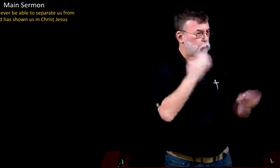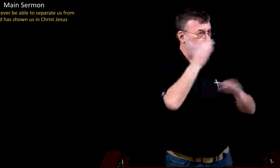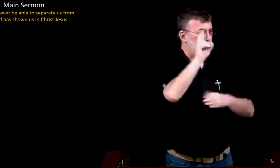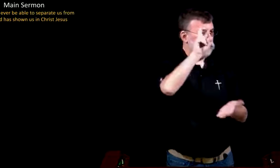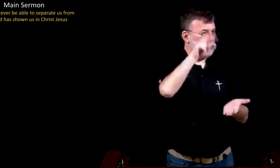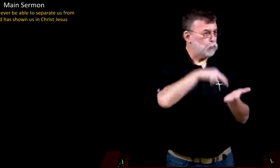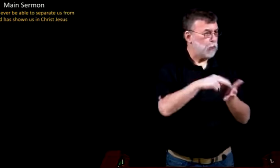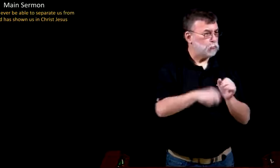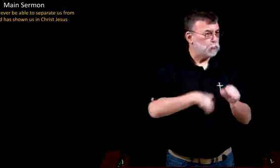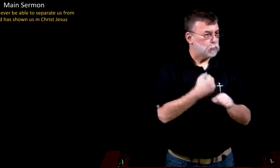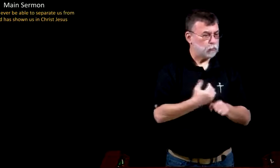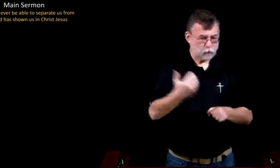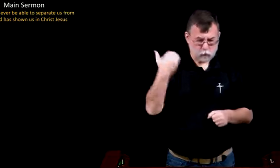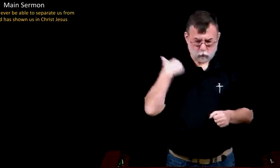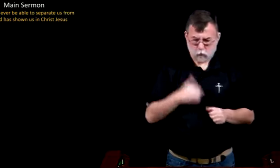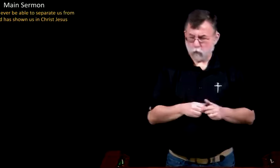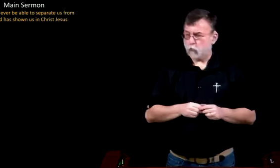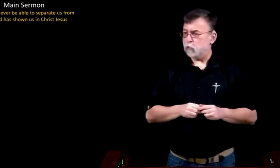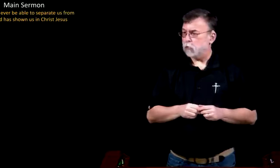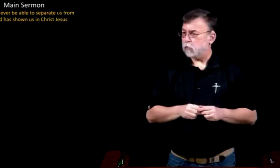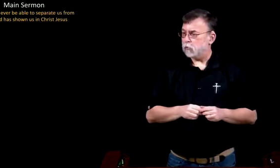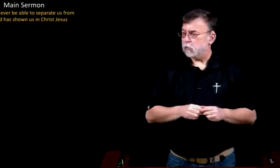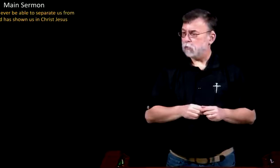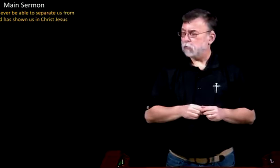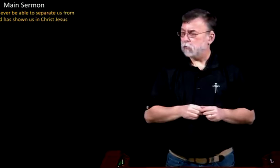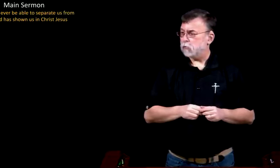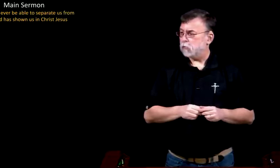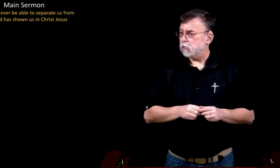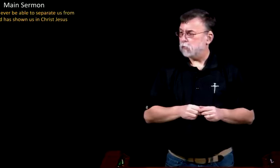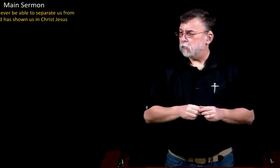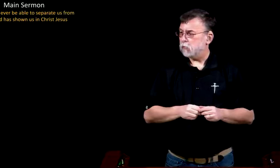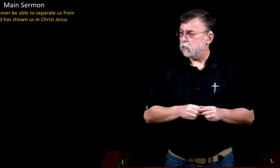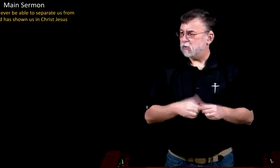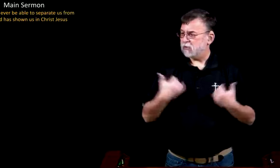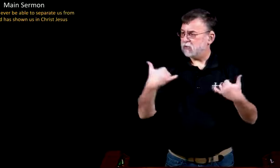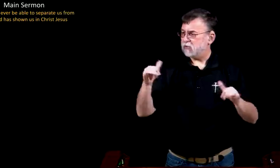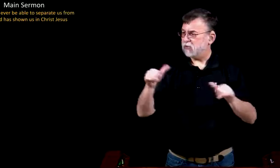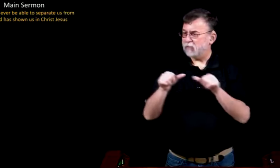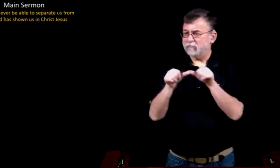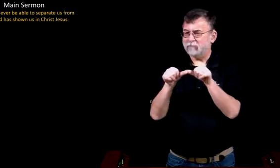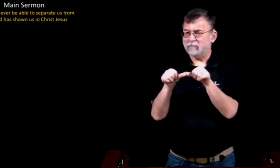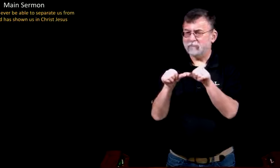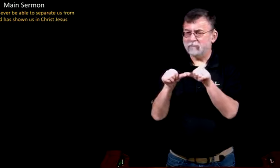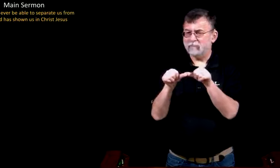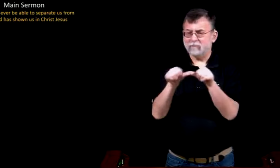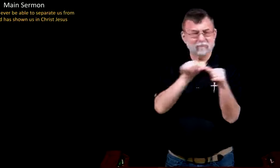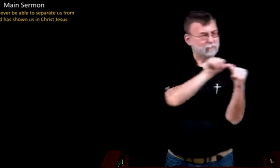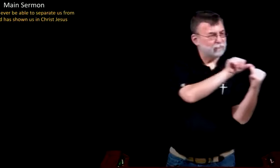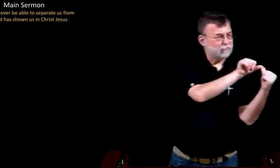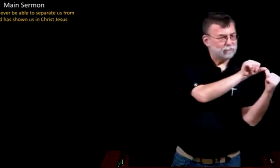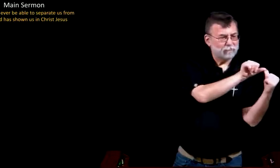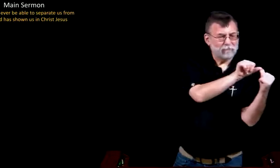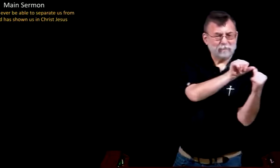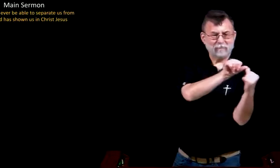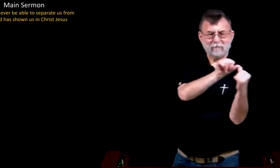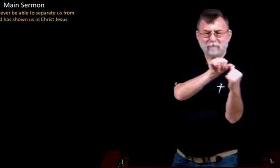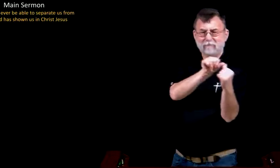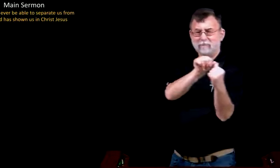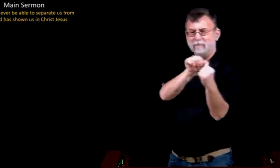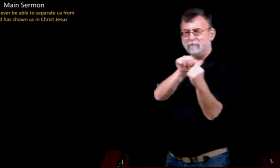Jesus died for us over 2,000 years ago. But that is still continuing.